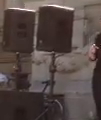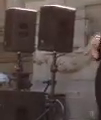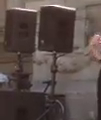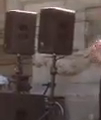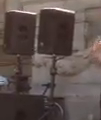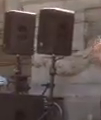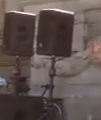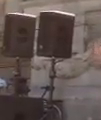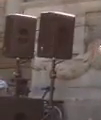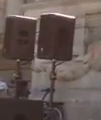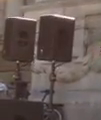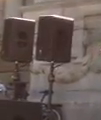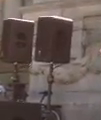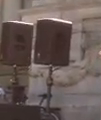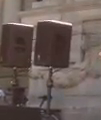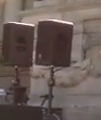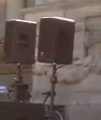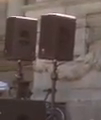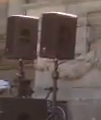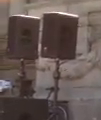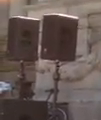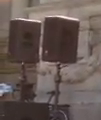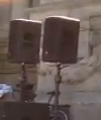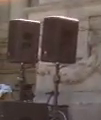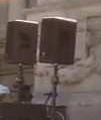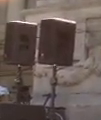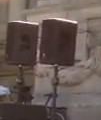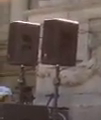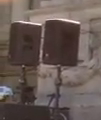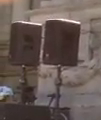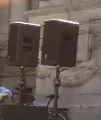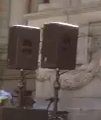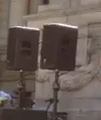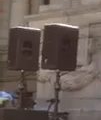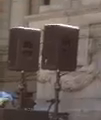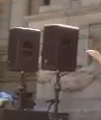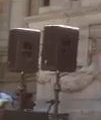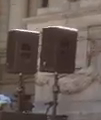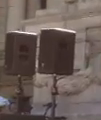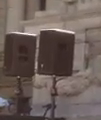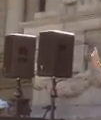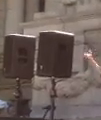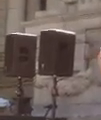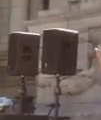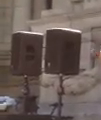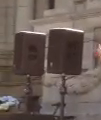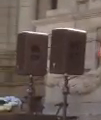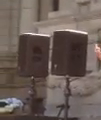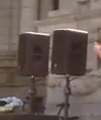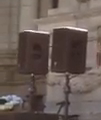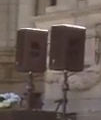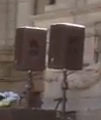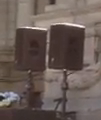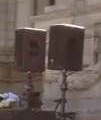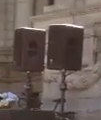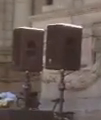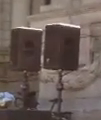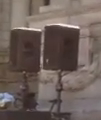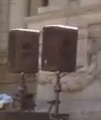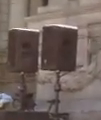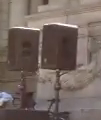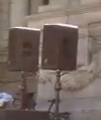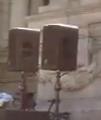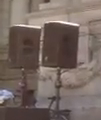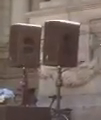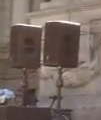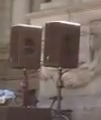till I ended up at my last door. This is my chance to be happy, not alone. So I pick a better path when I come to a